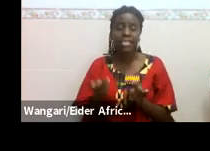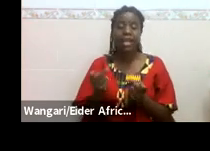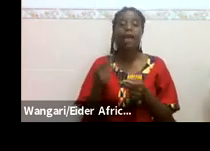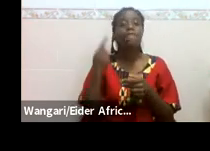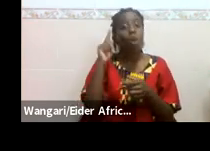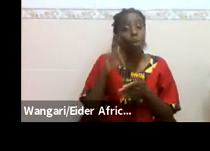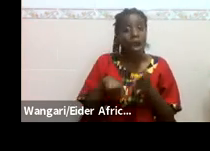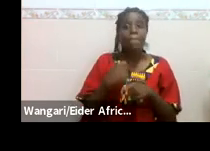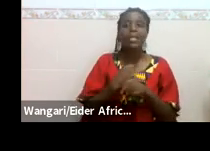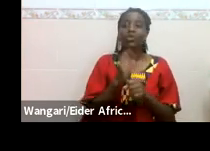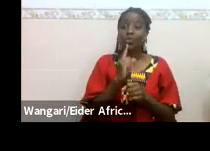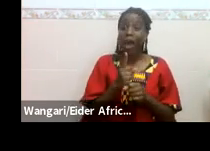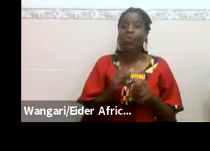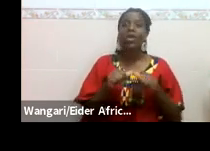conversation.